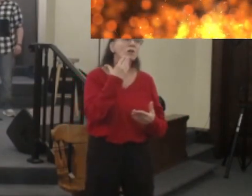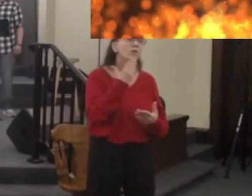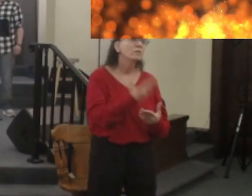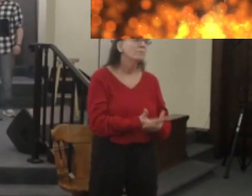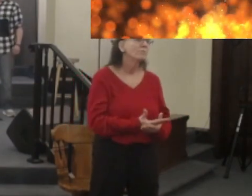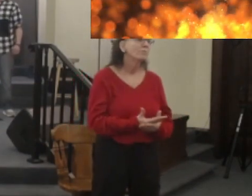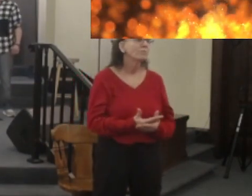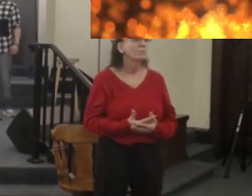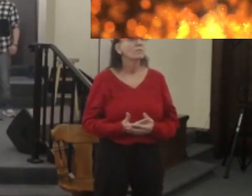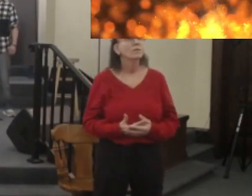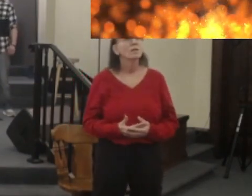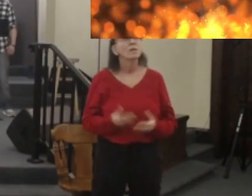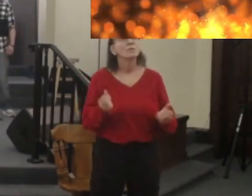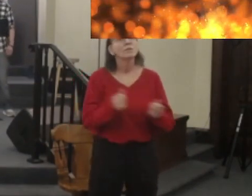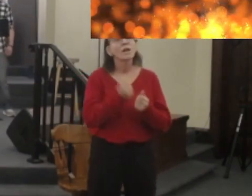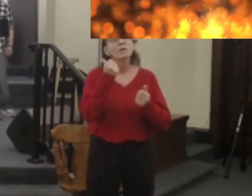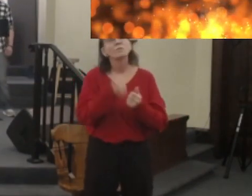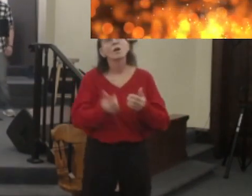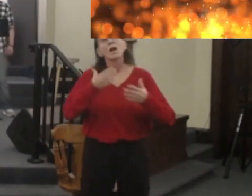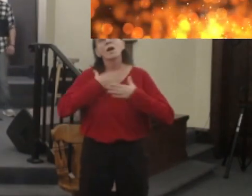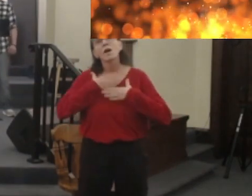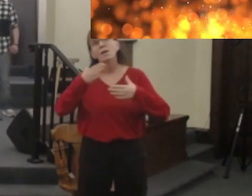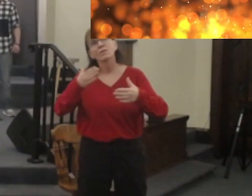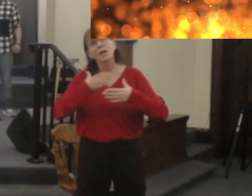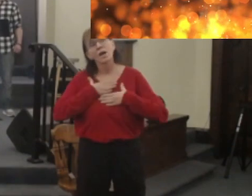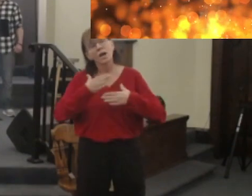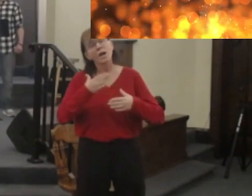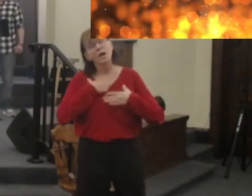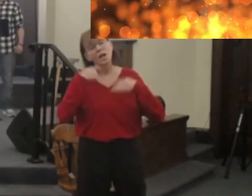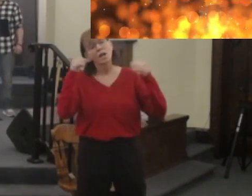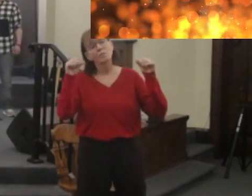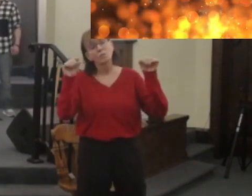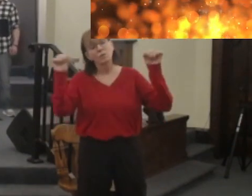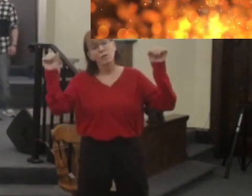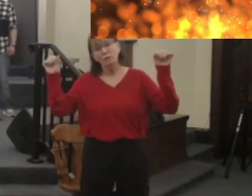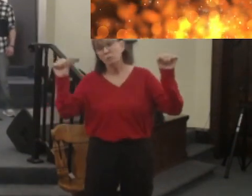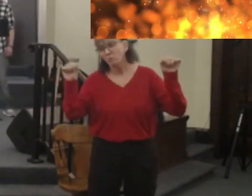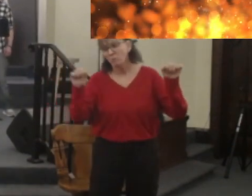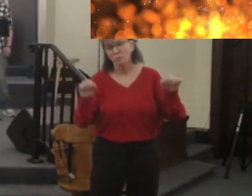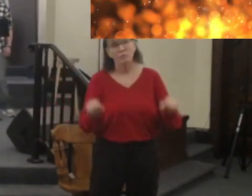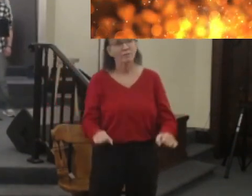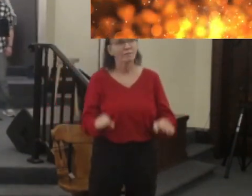good. With every breath that I am